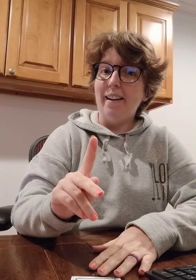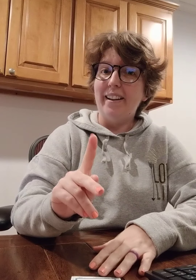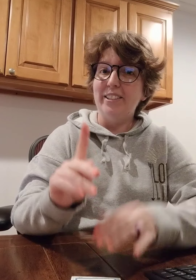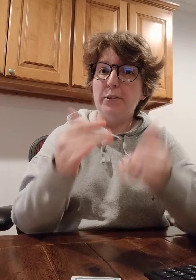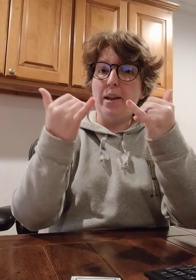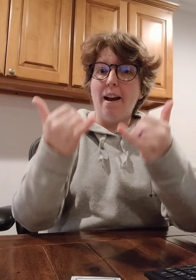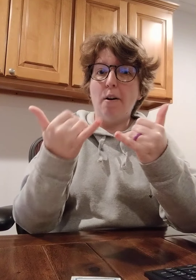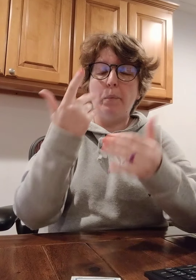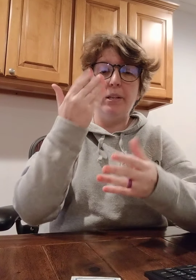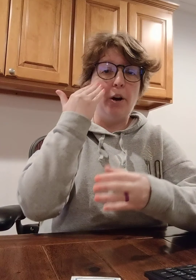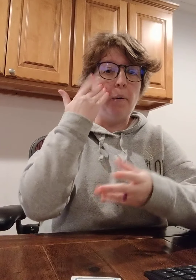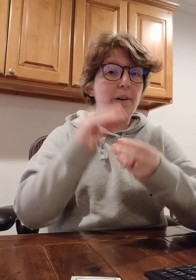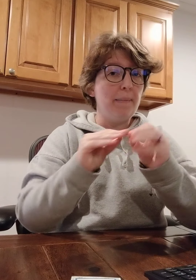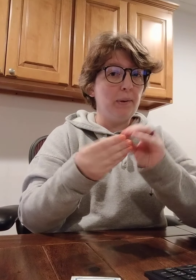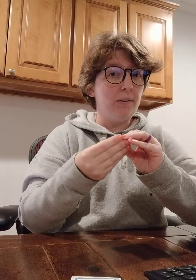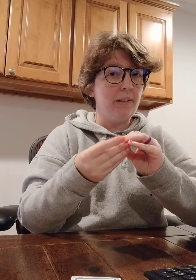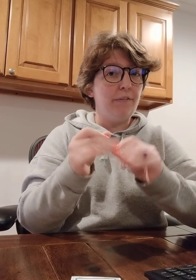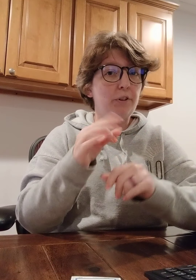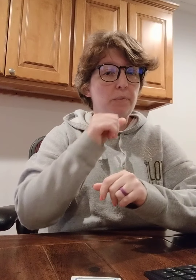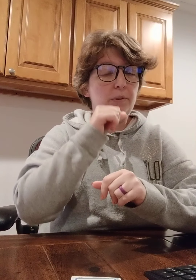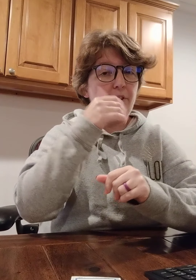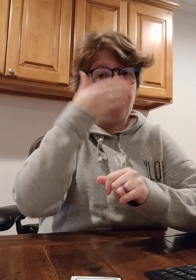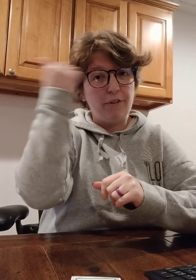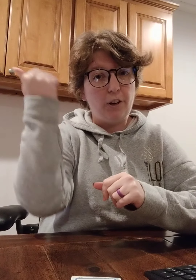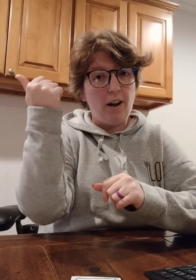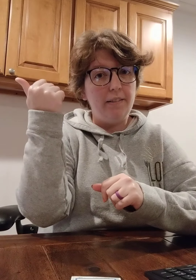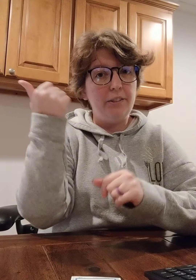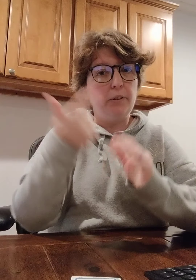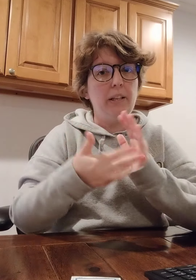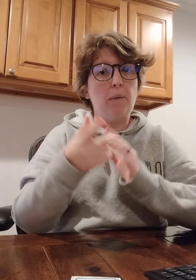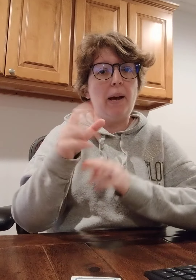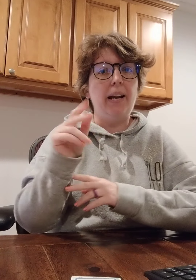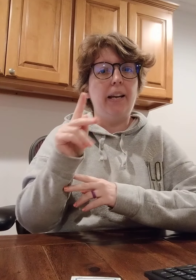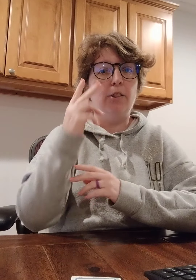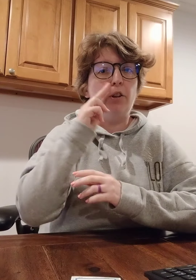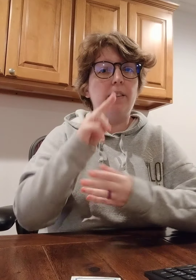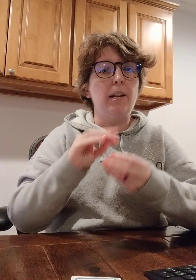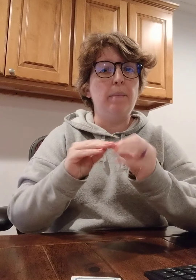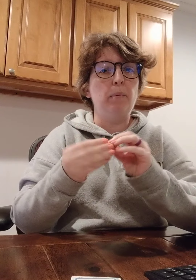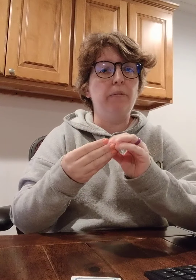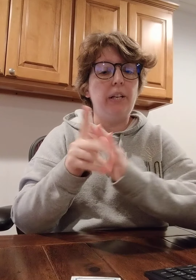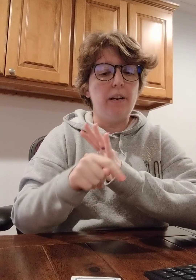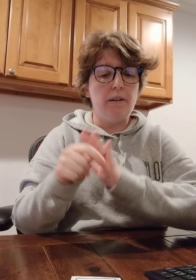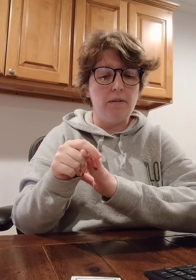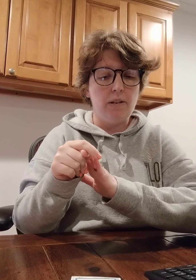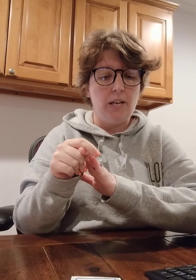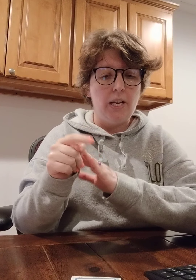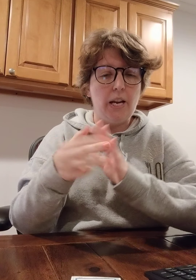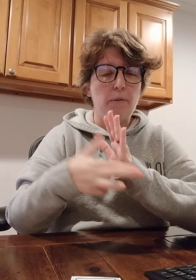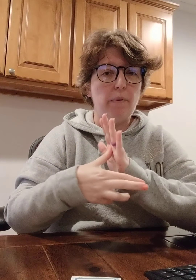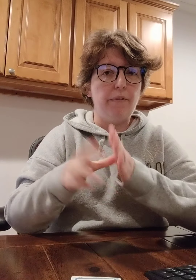Okay, so now we know our numbers, and if you have forgotten, you can go back and look at the number video and